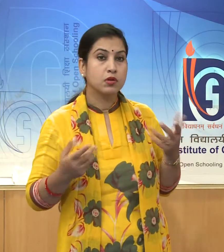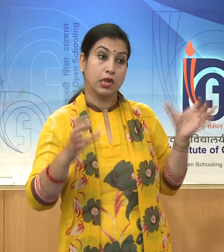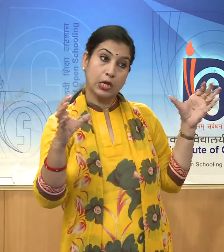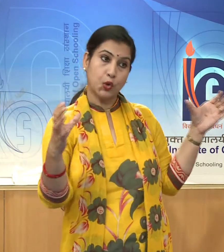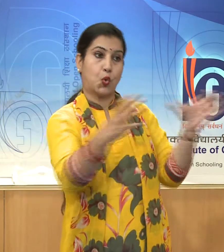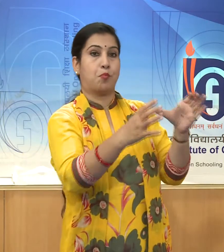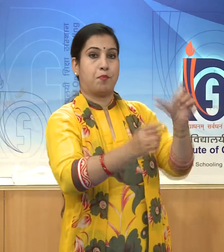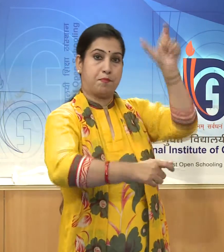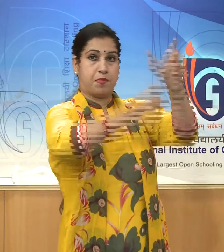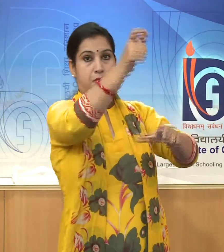group composition,